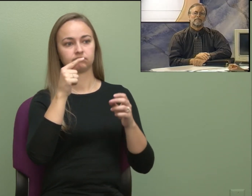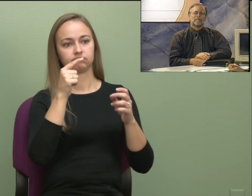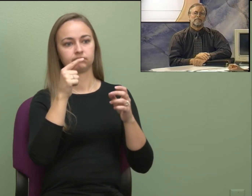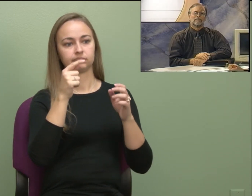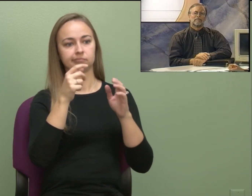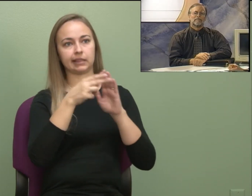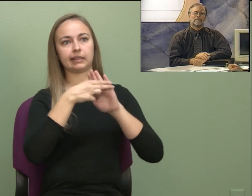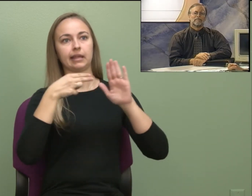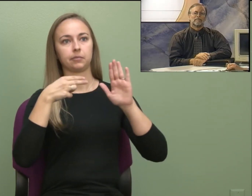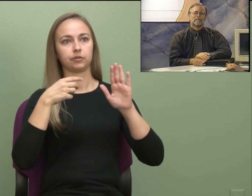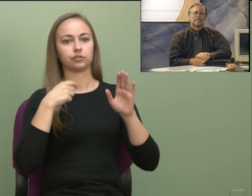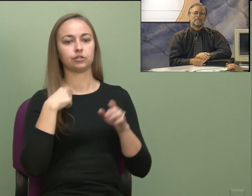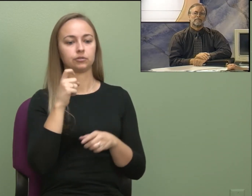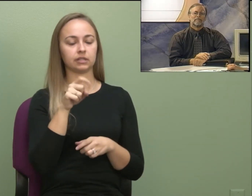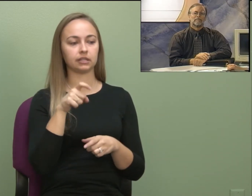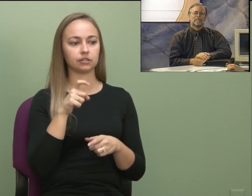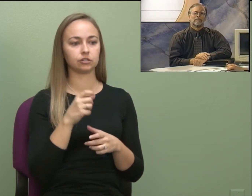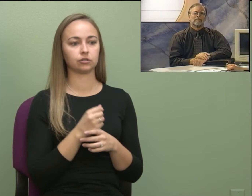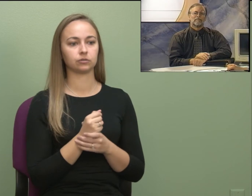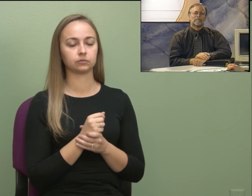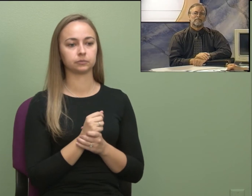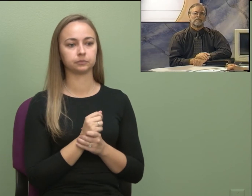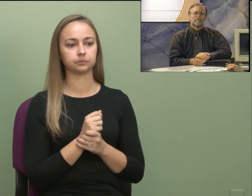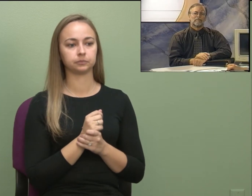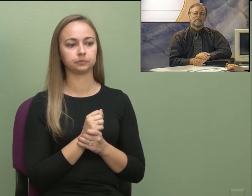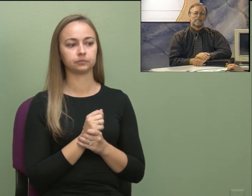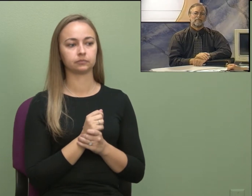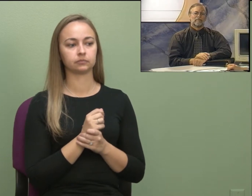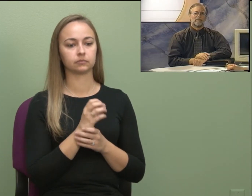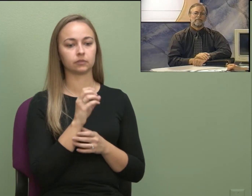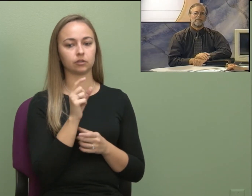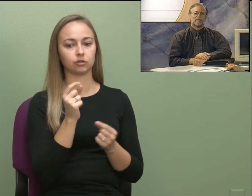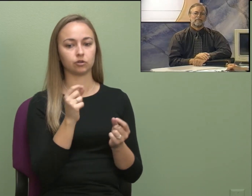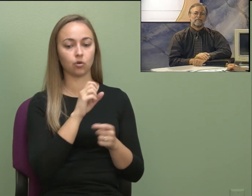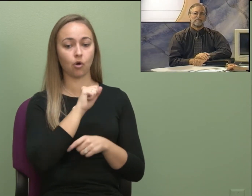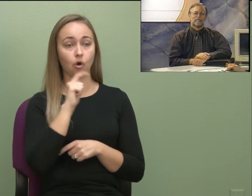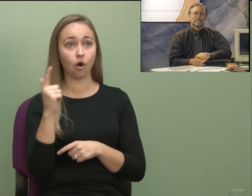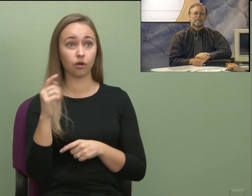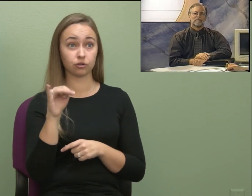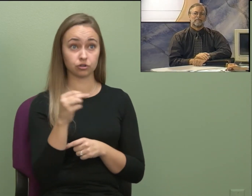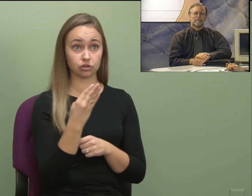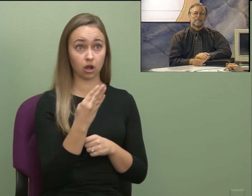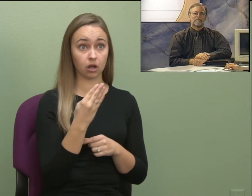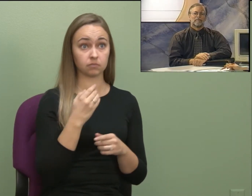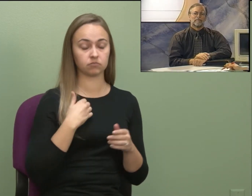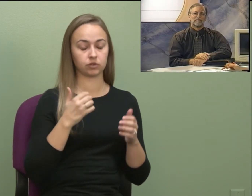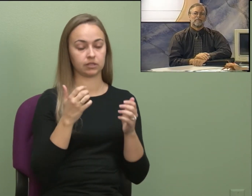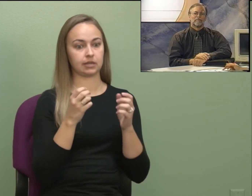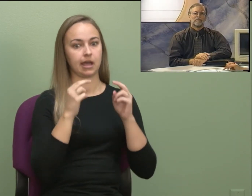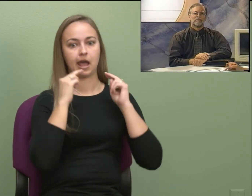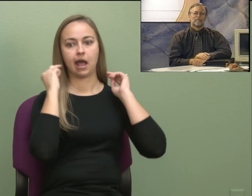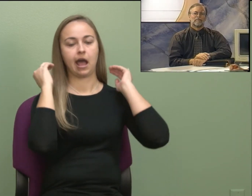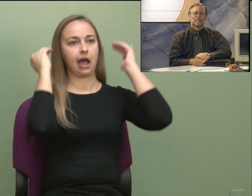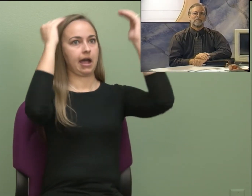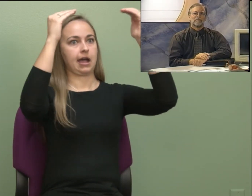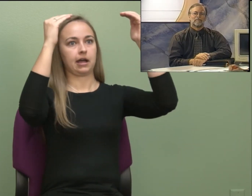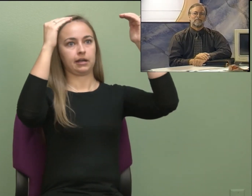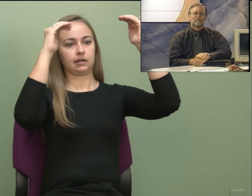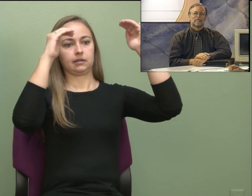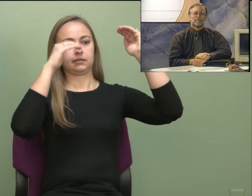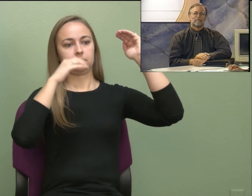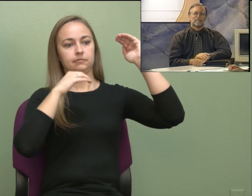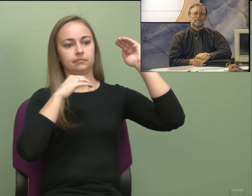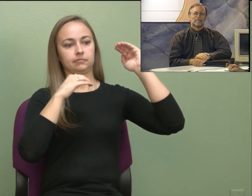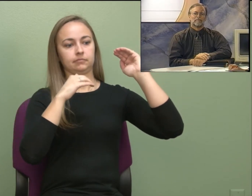job responsibilities with a high degree of quality, timeliness, and precision, and